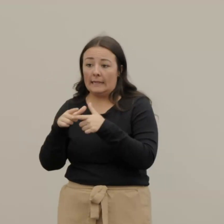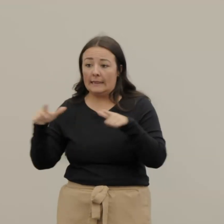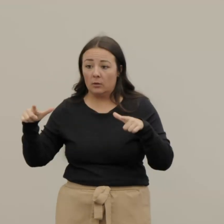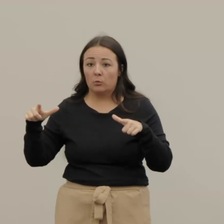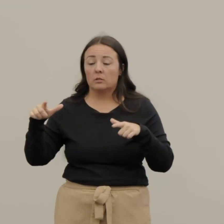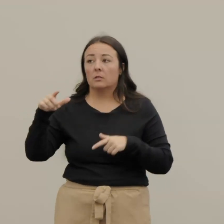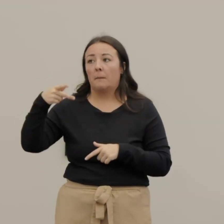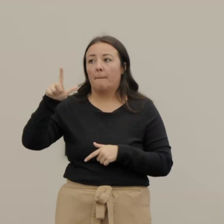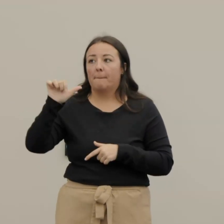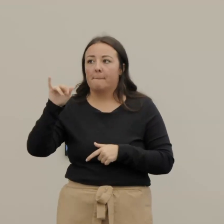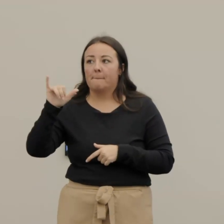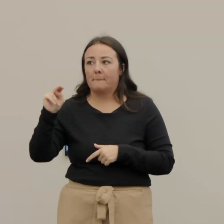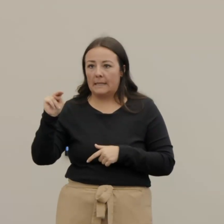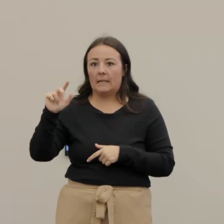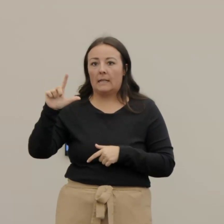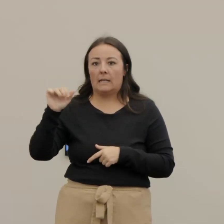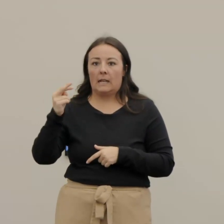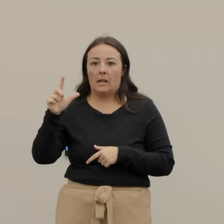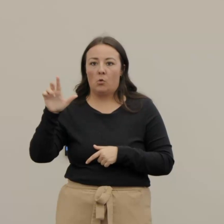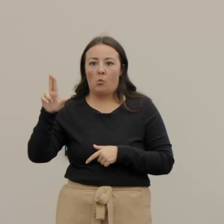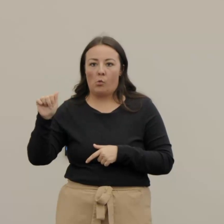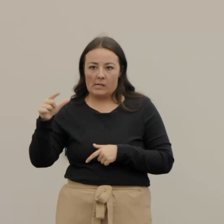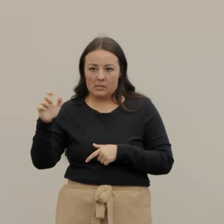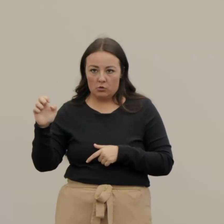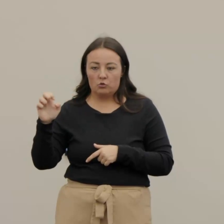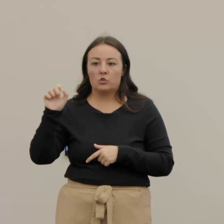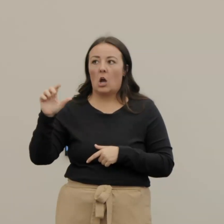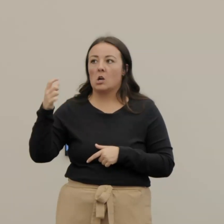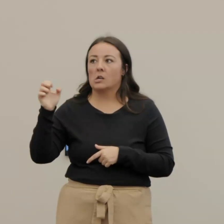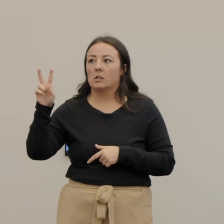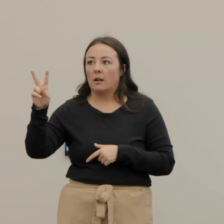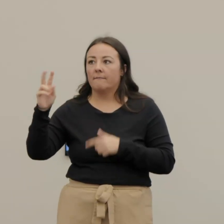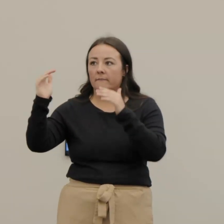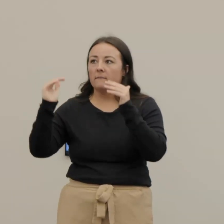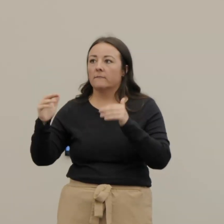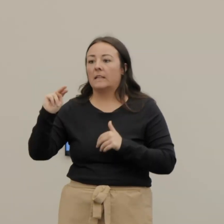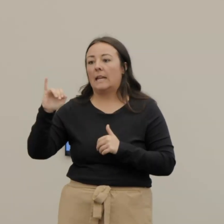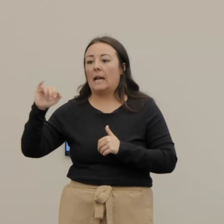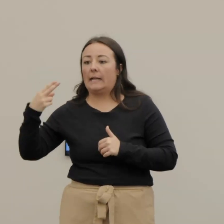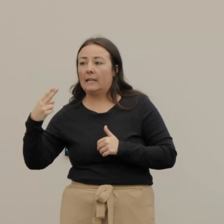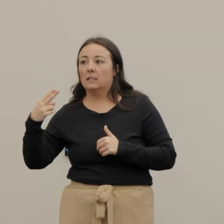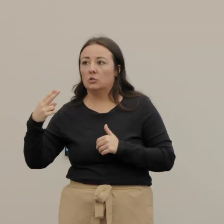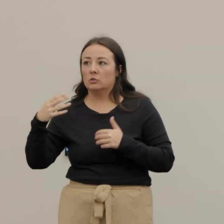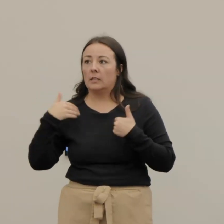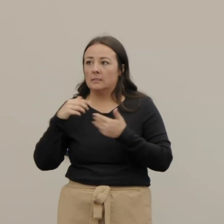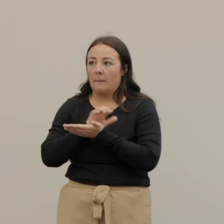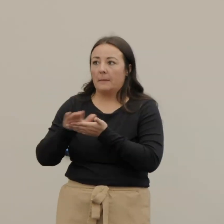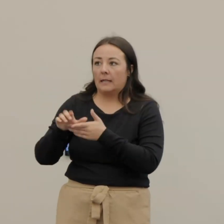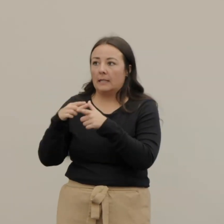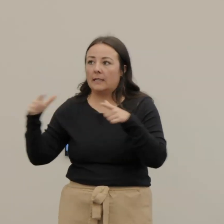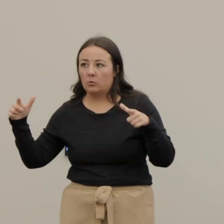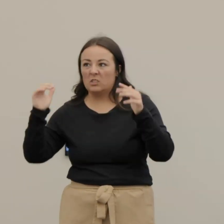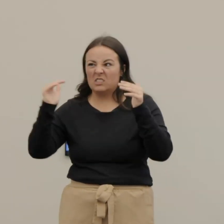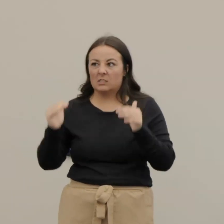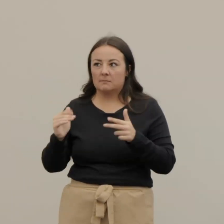plainlanguage.gov is a wonderful site. NIH has plain language. And then I promised you Letting Go of the